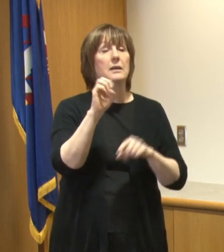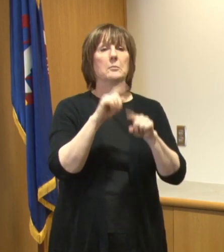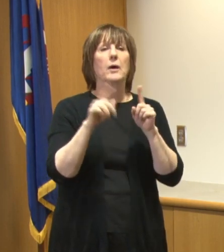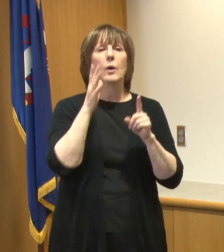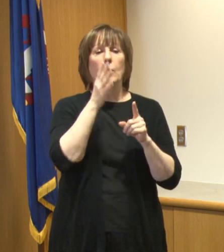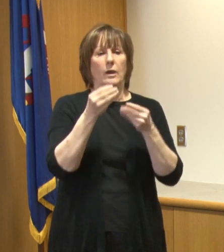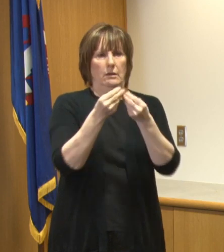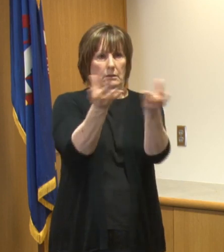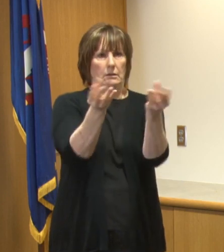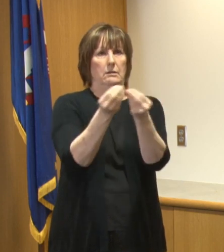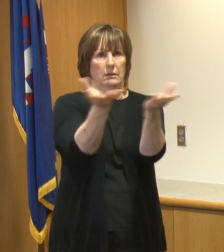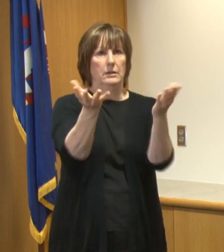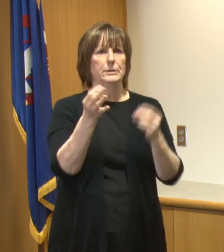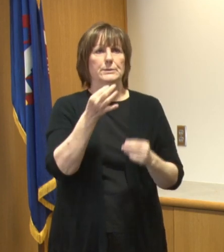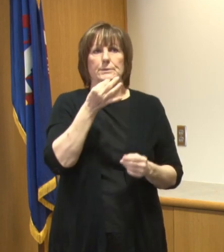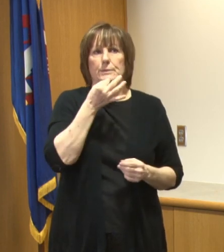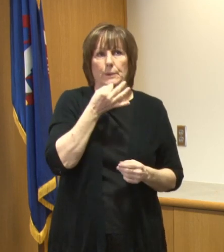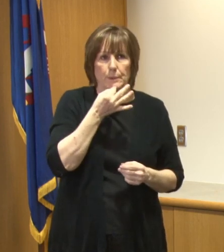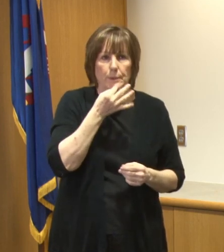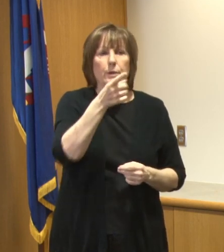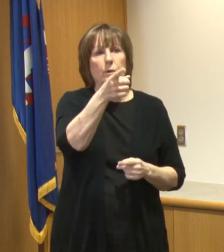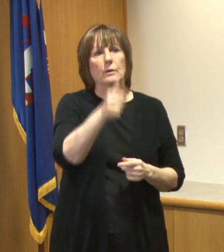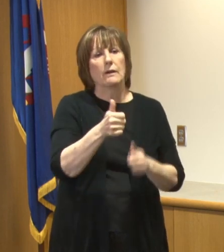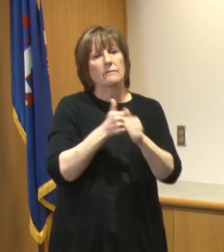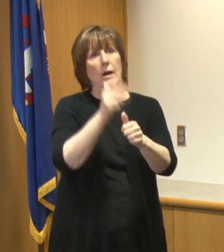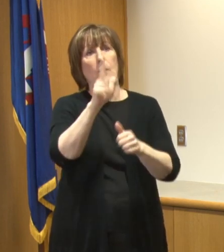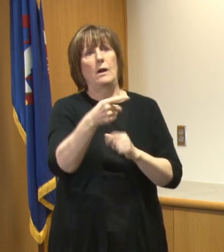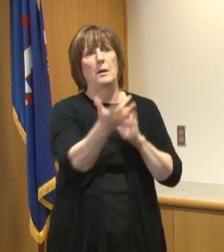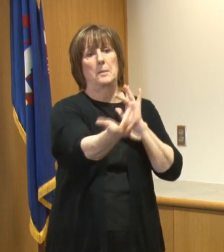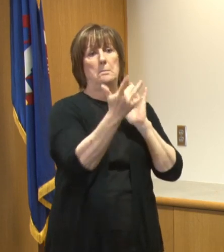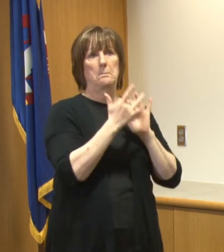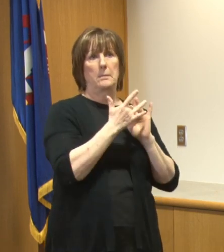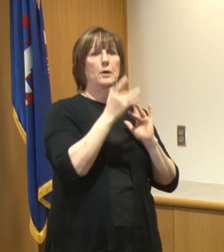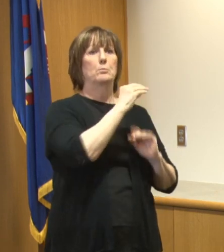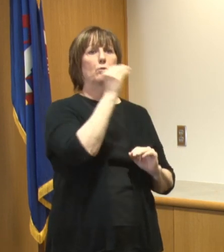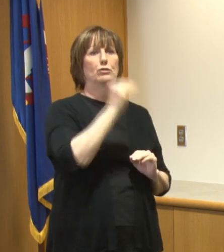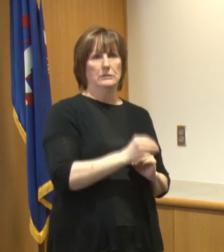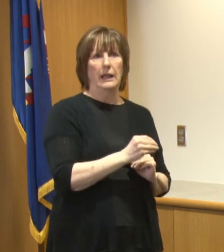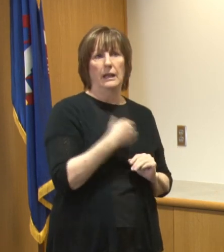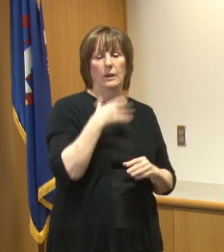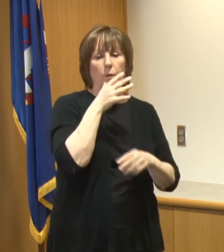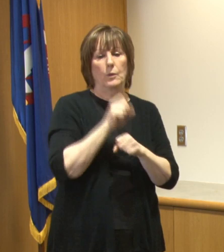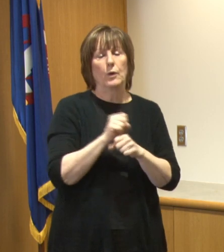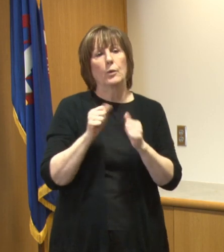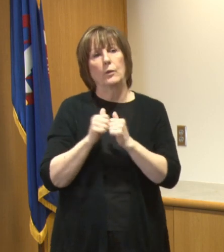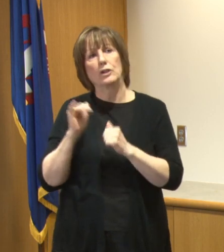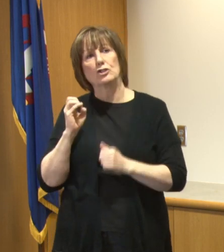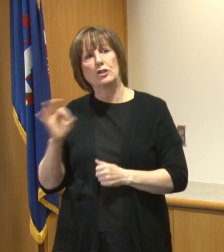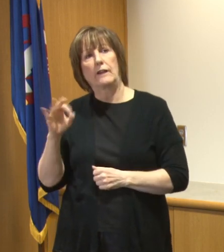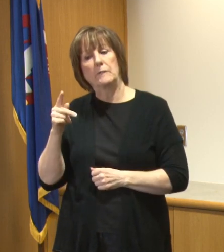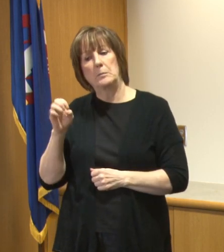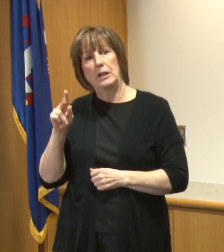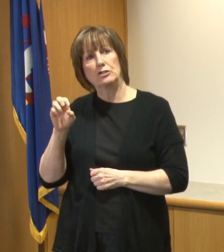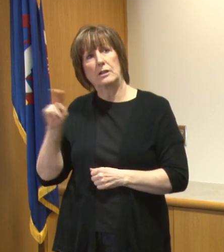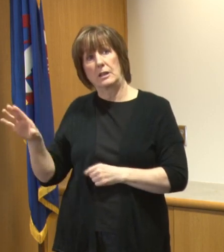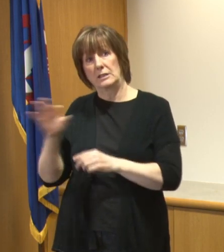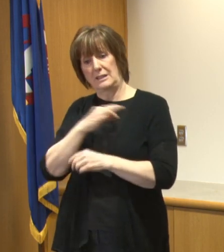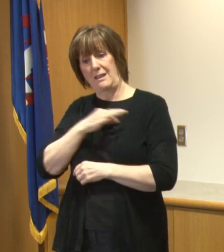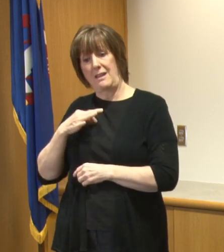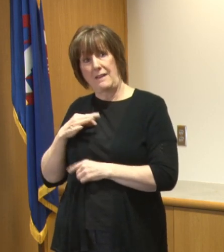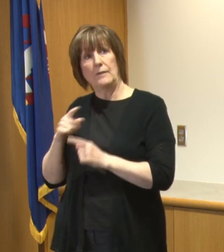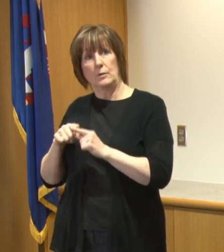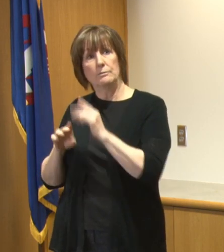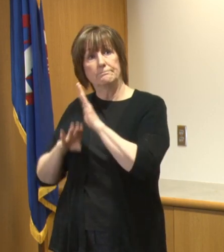but we'll get those distributed to you shortly, and you can follow up with me on a percentage. I'll work with Jeff Peterson and his staff to be able